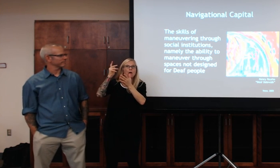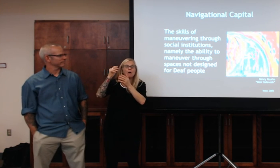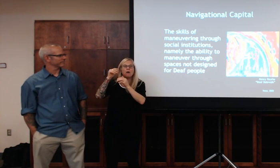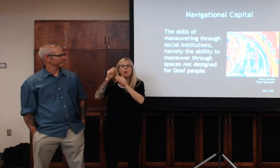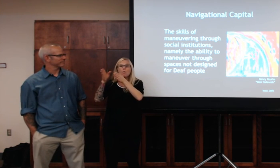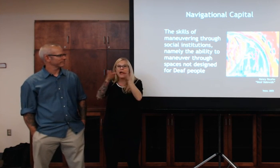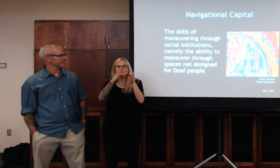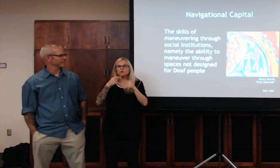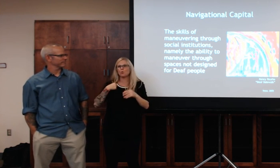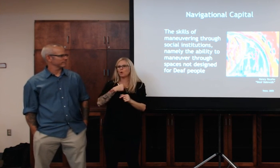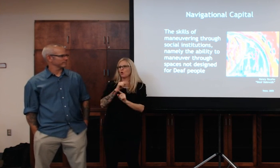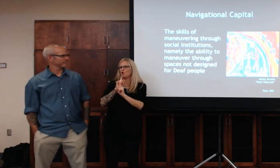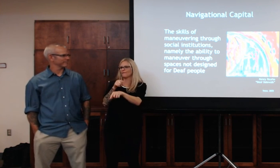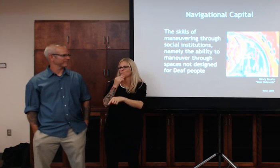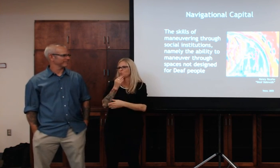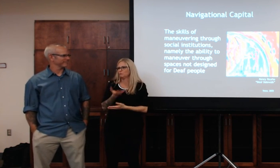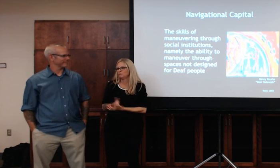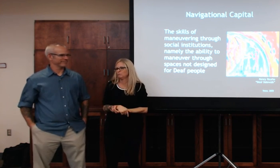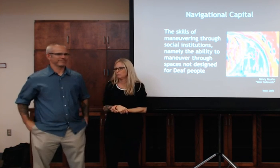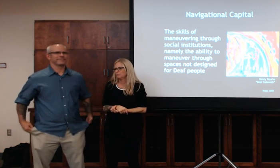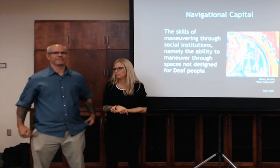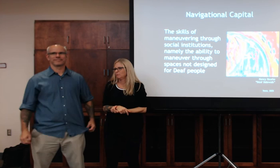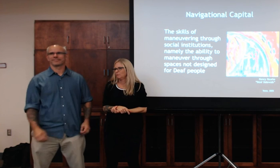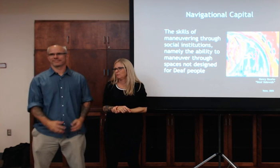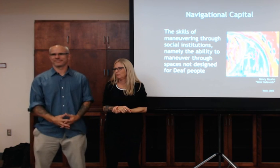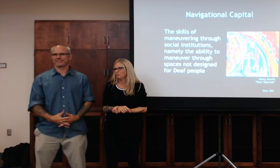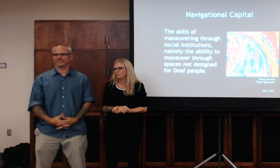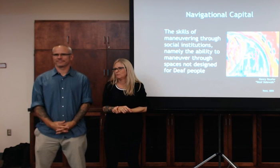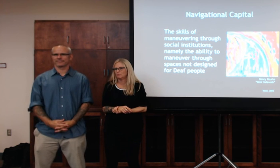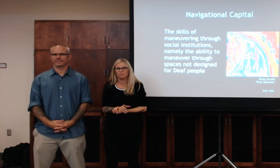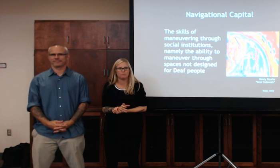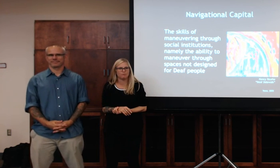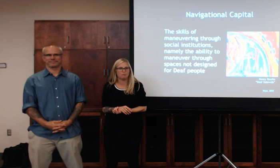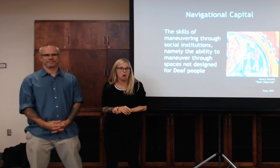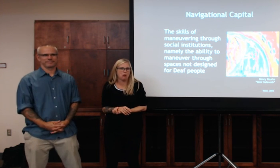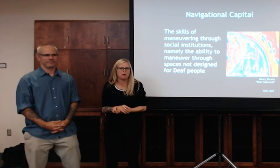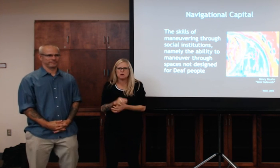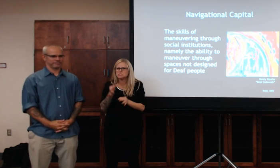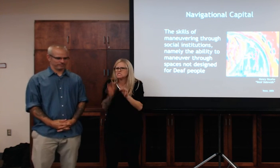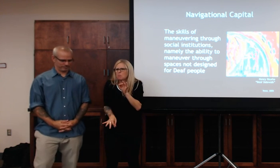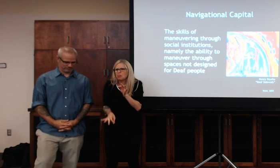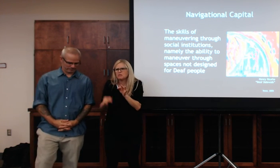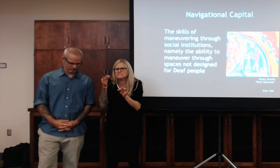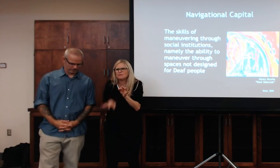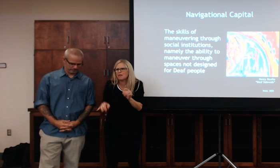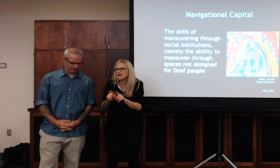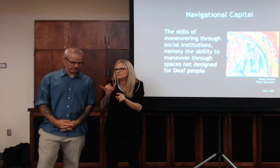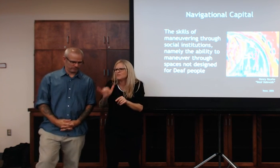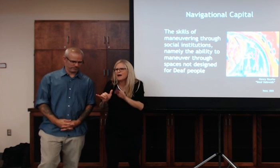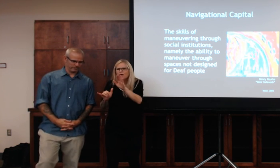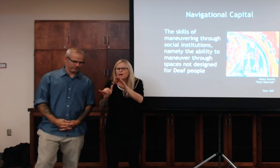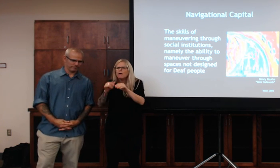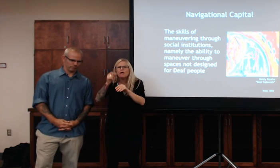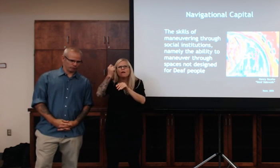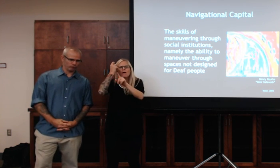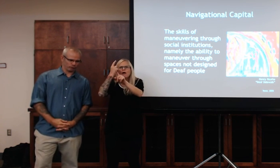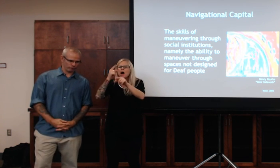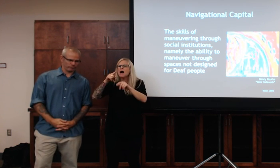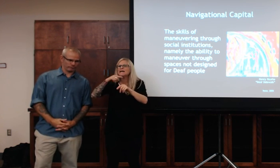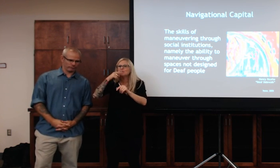Now, different tools and ways that we order food, for example. Something very, very as simple as that.